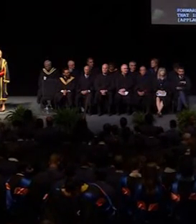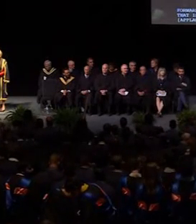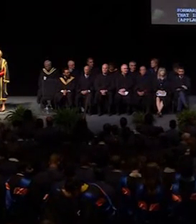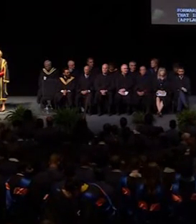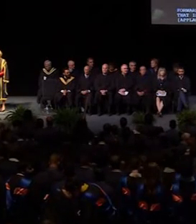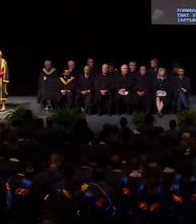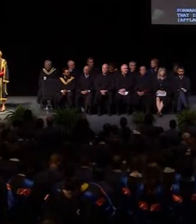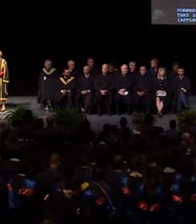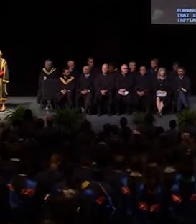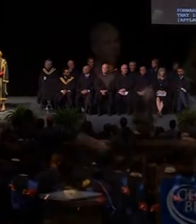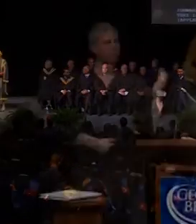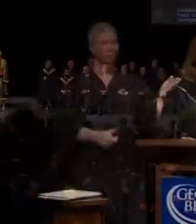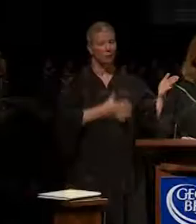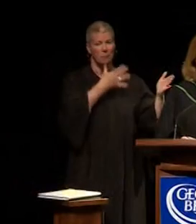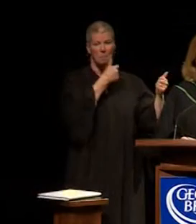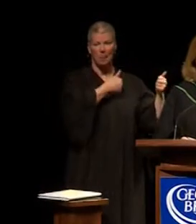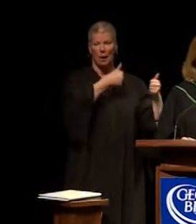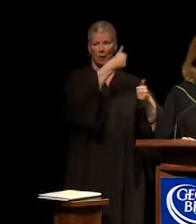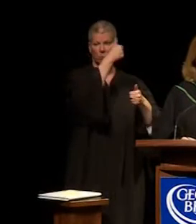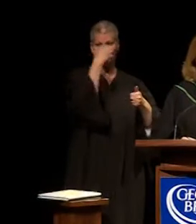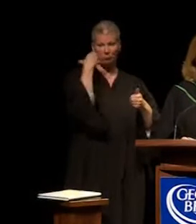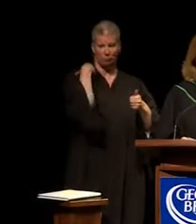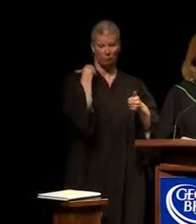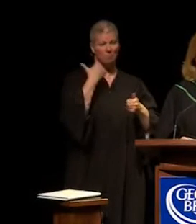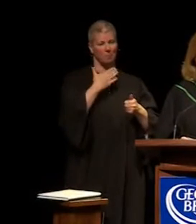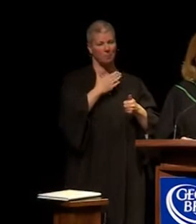Madam Chancellor,